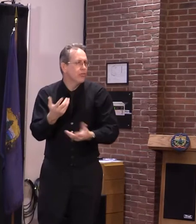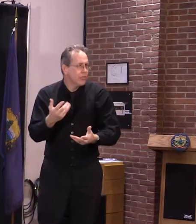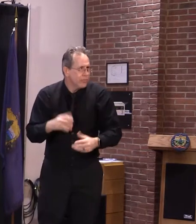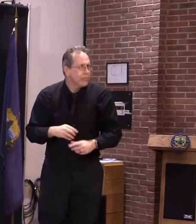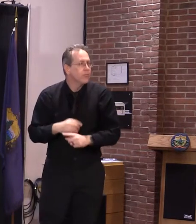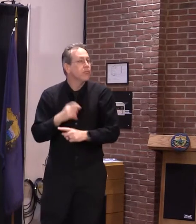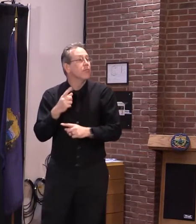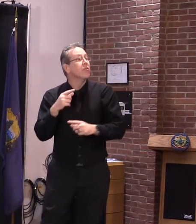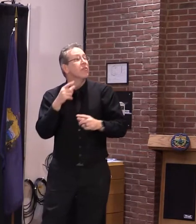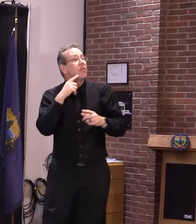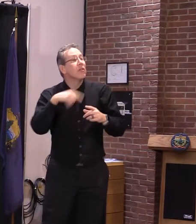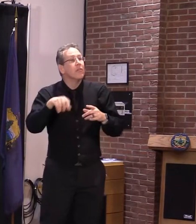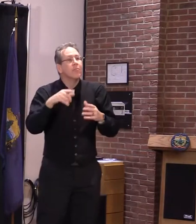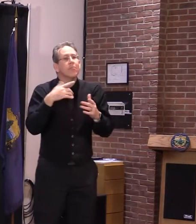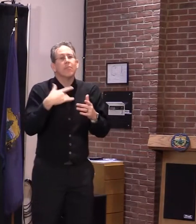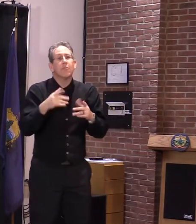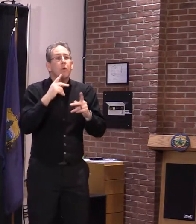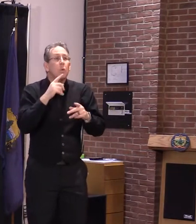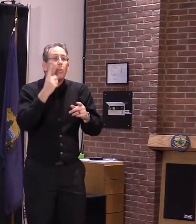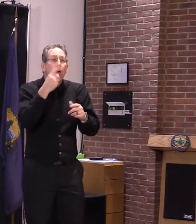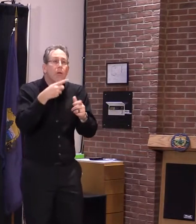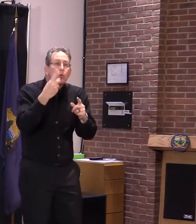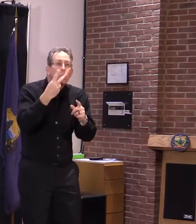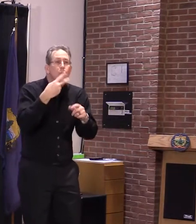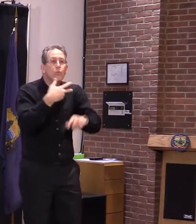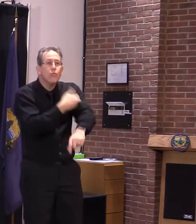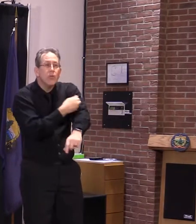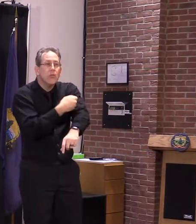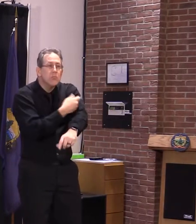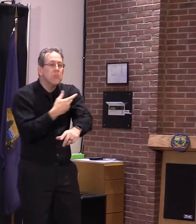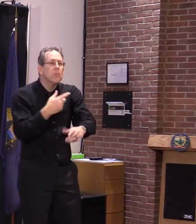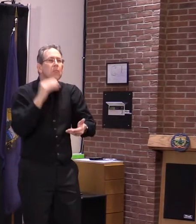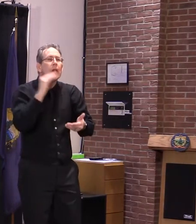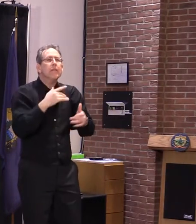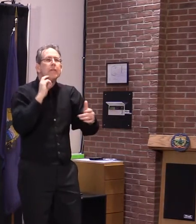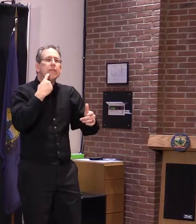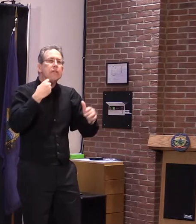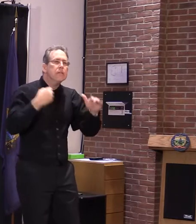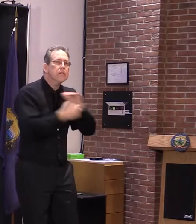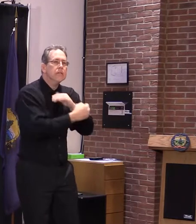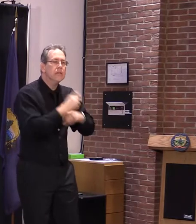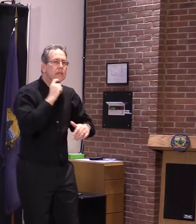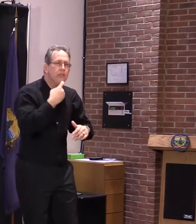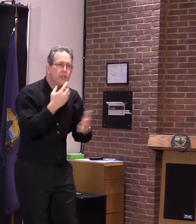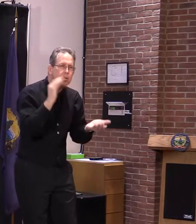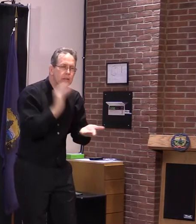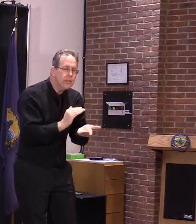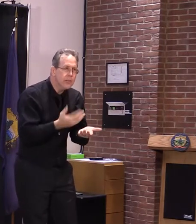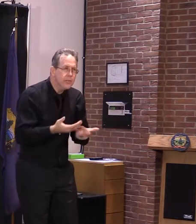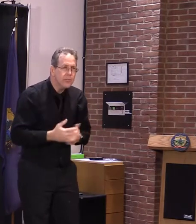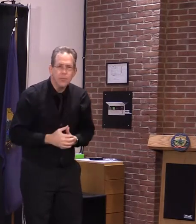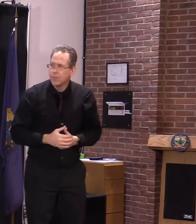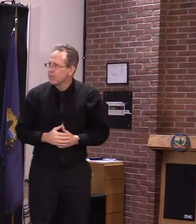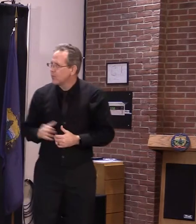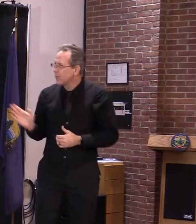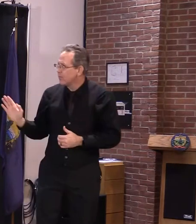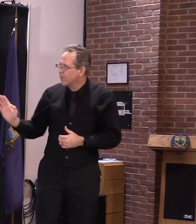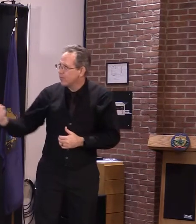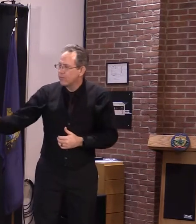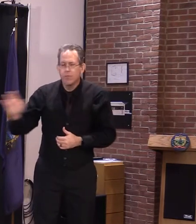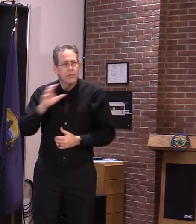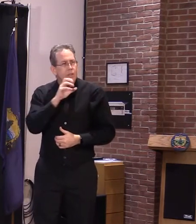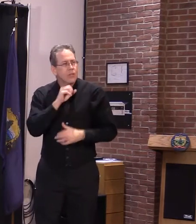to go to the hospital and that your duration of hospitalization stay will be shorter as well. But again, for those that are in that vulnerable